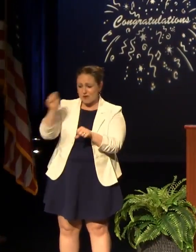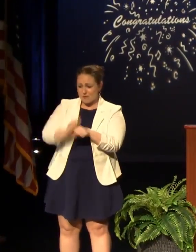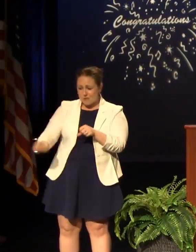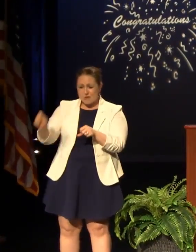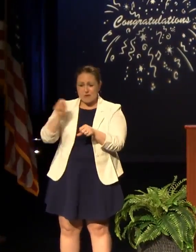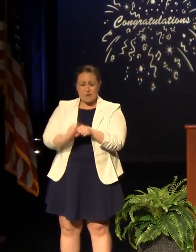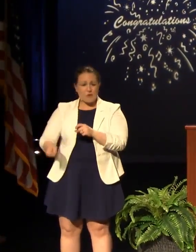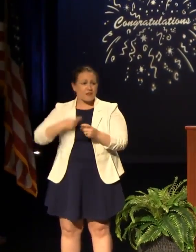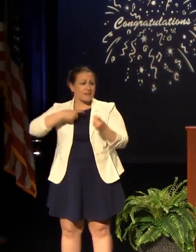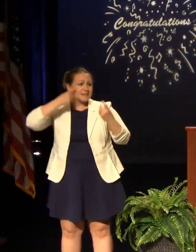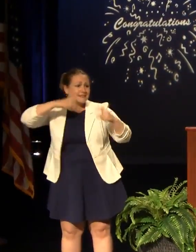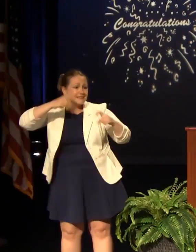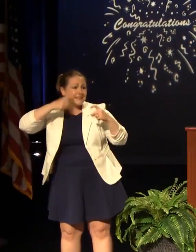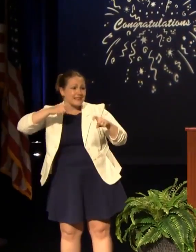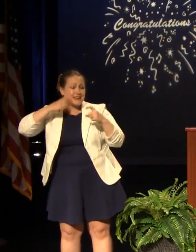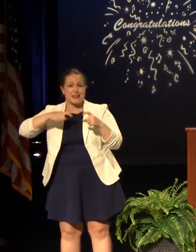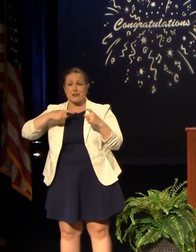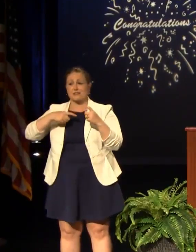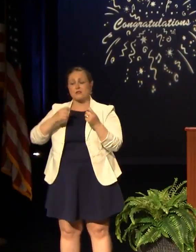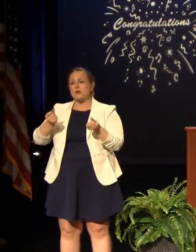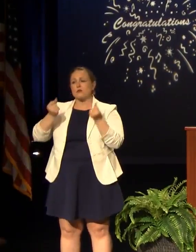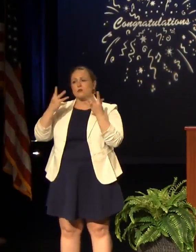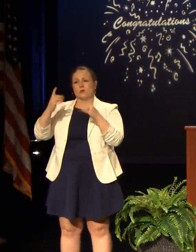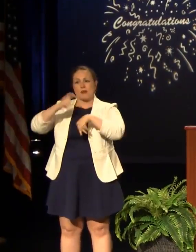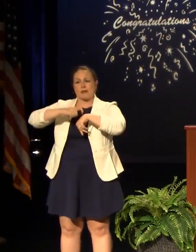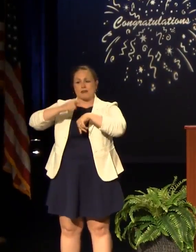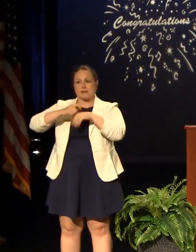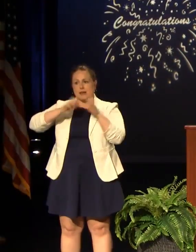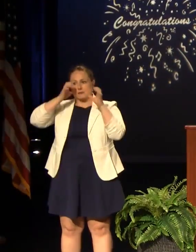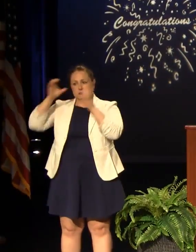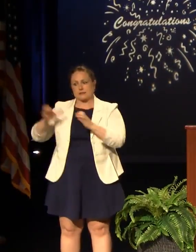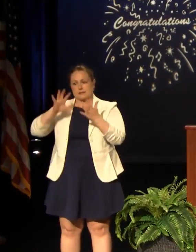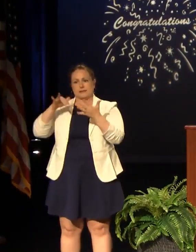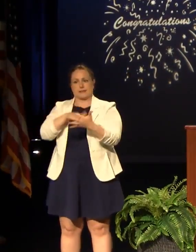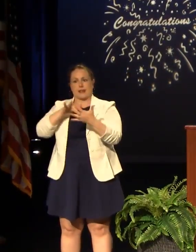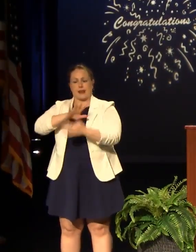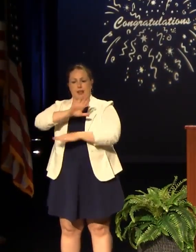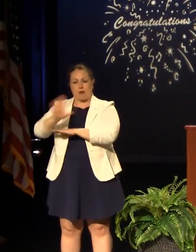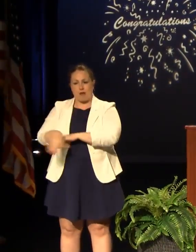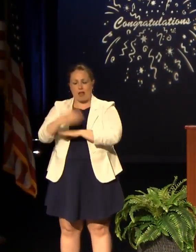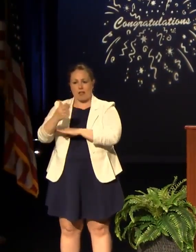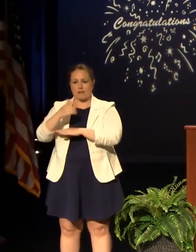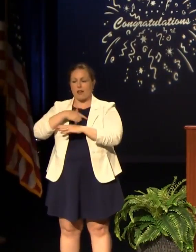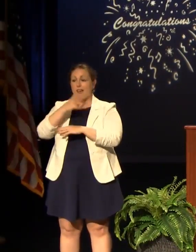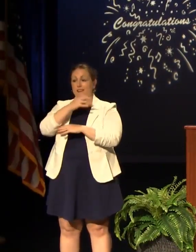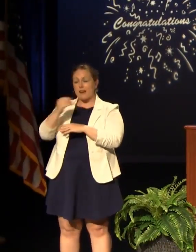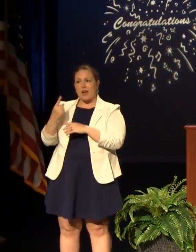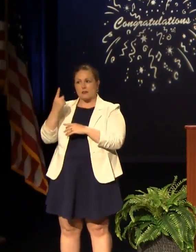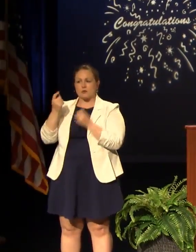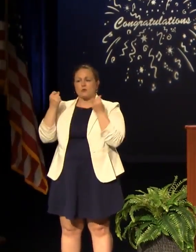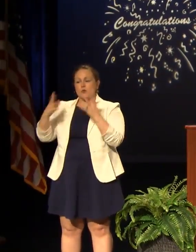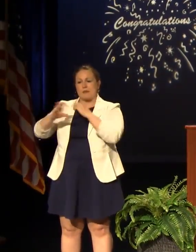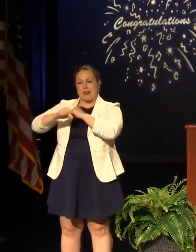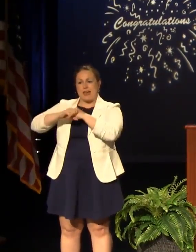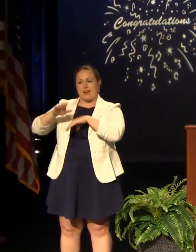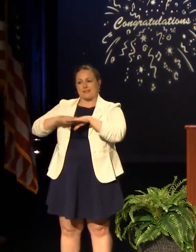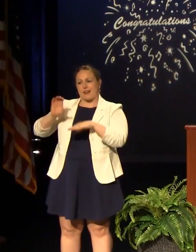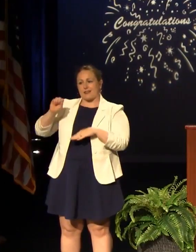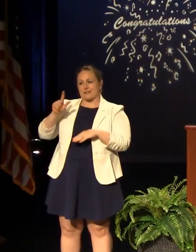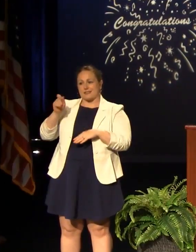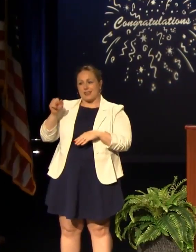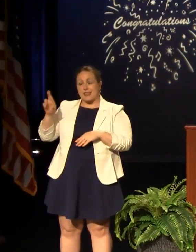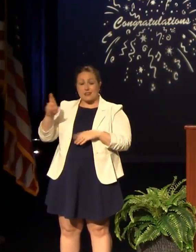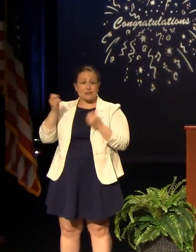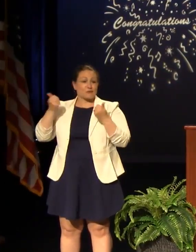one too many all-nighters, and time spent watching ad after ad on Slater just to figure out our math homework, we